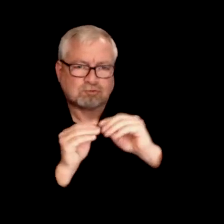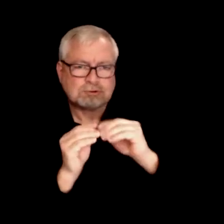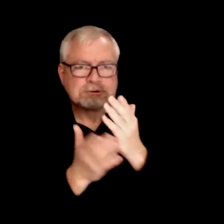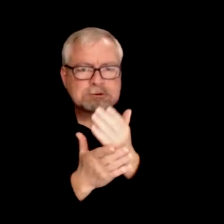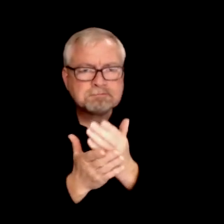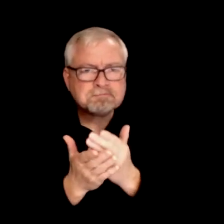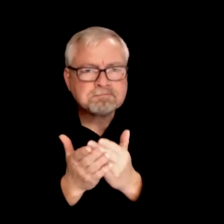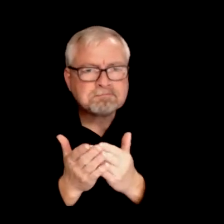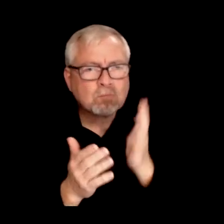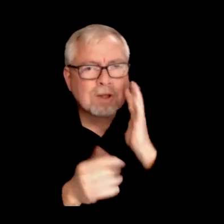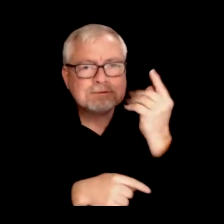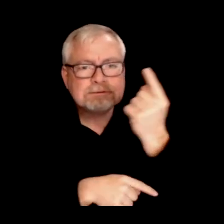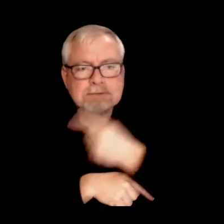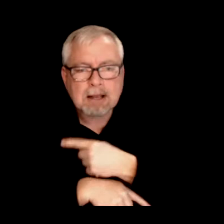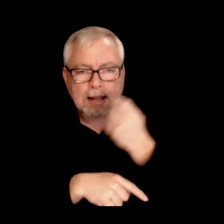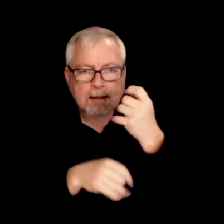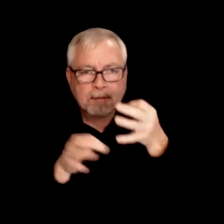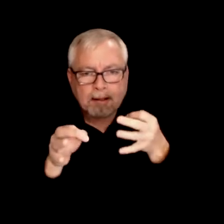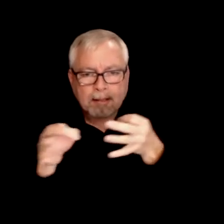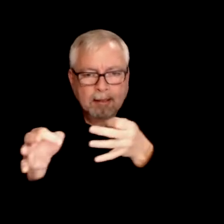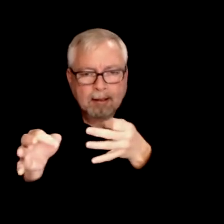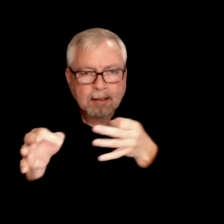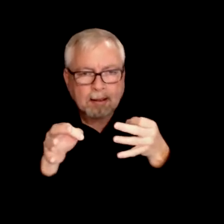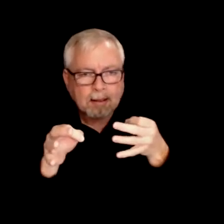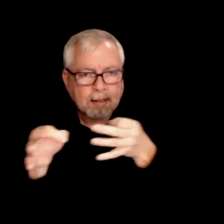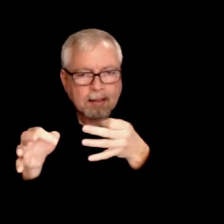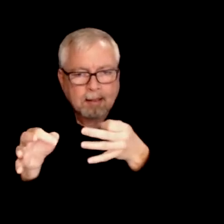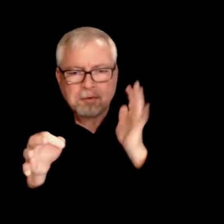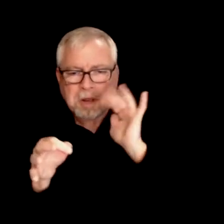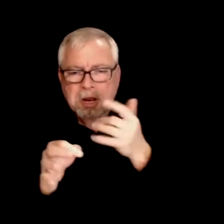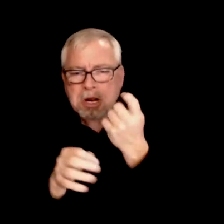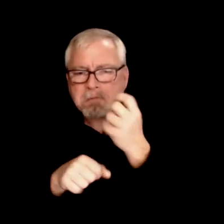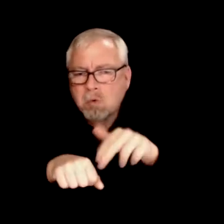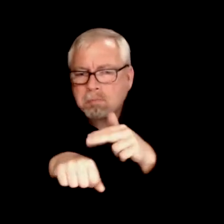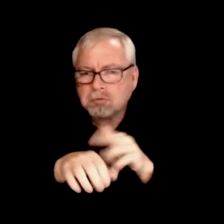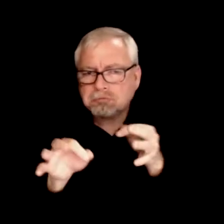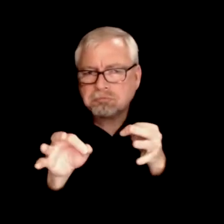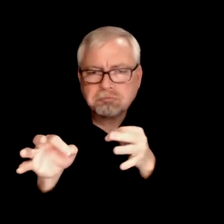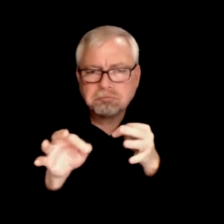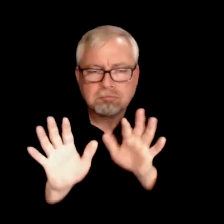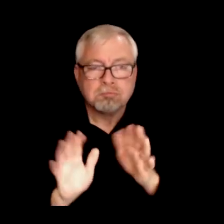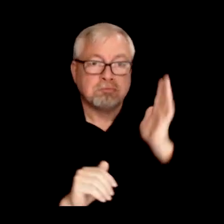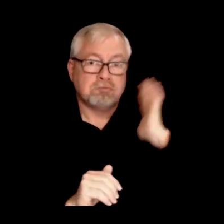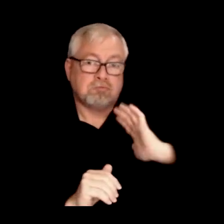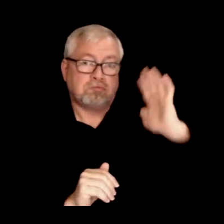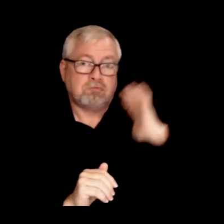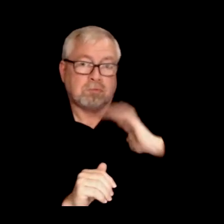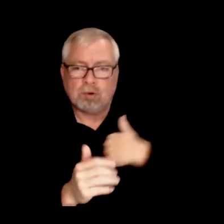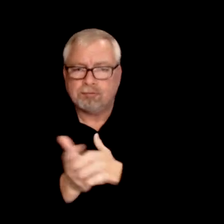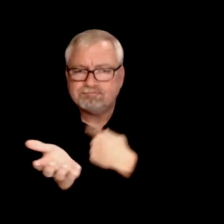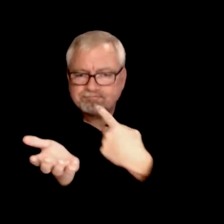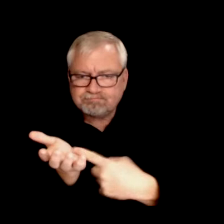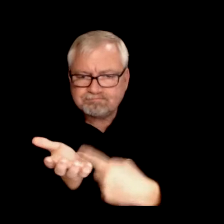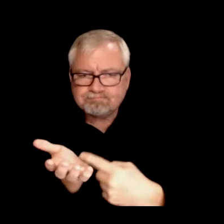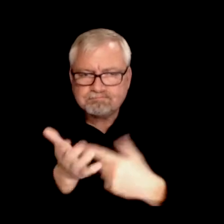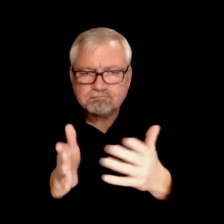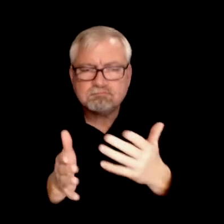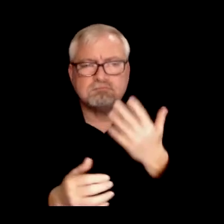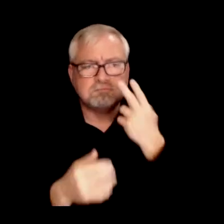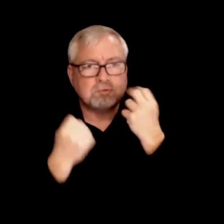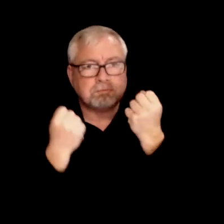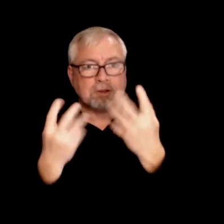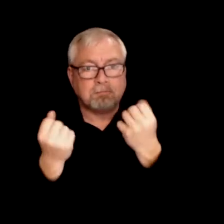said, you know, in previous conversations, you know, we look at, there are multiple factors that go